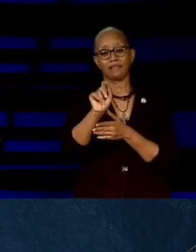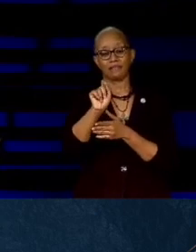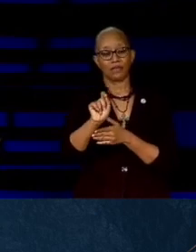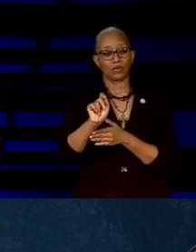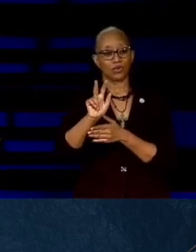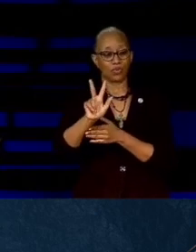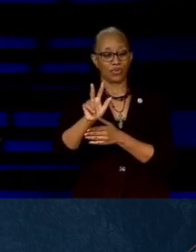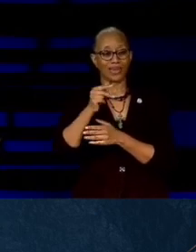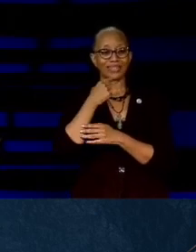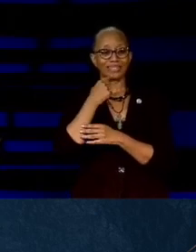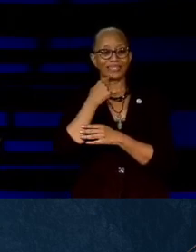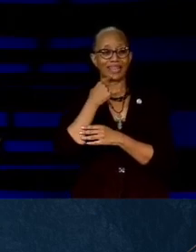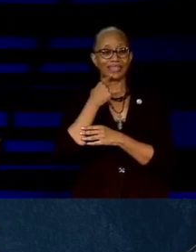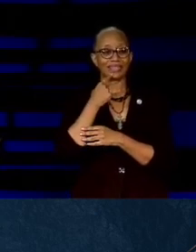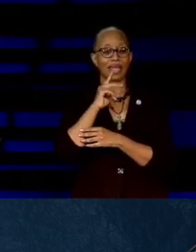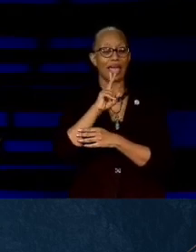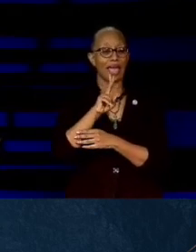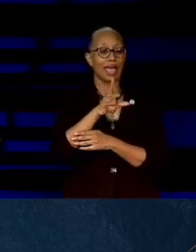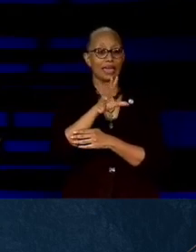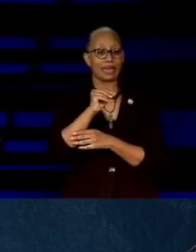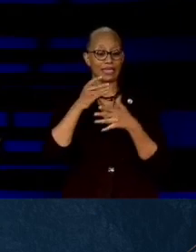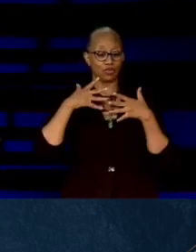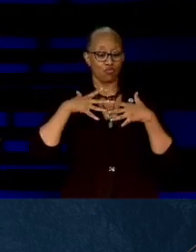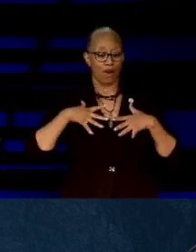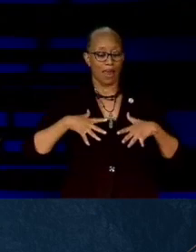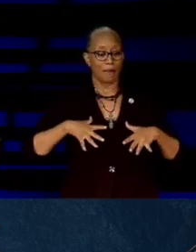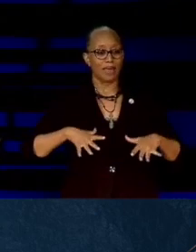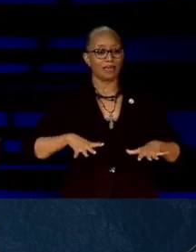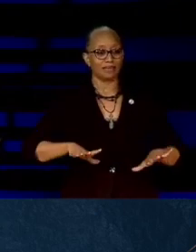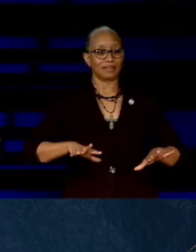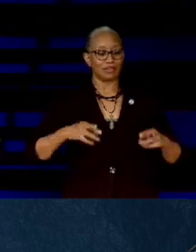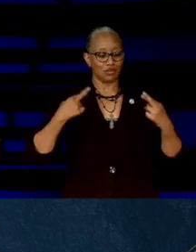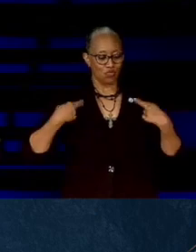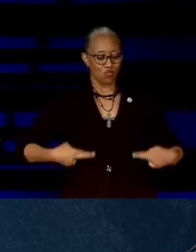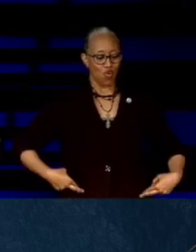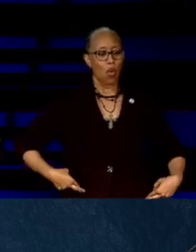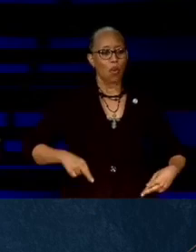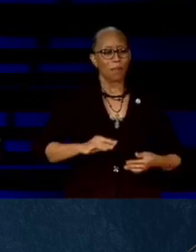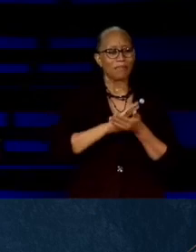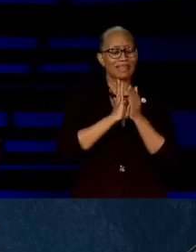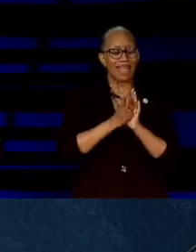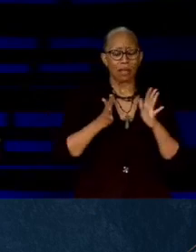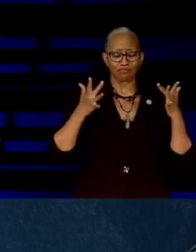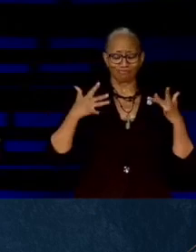and his raiment became shining,